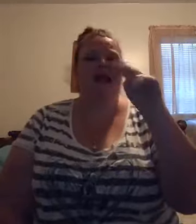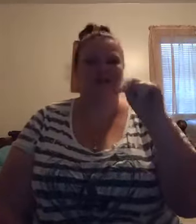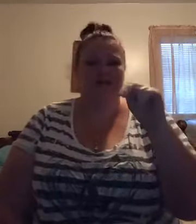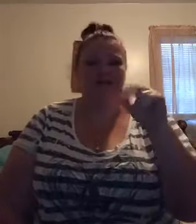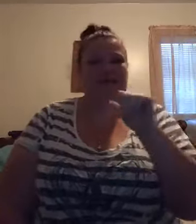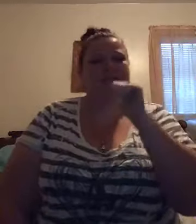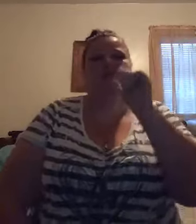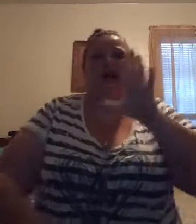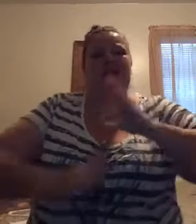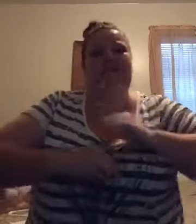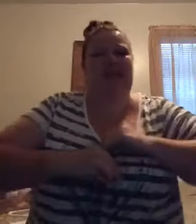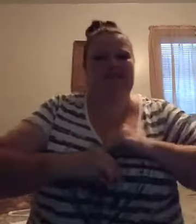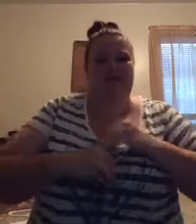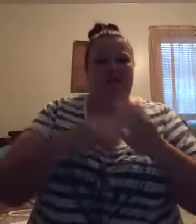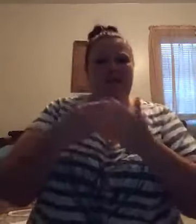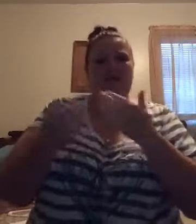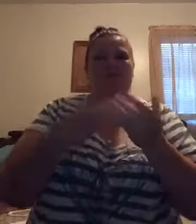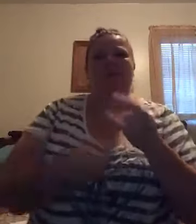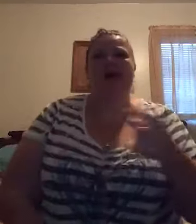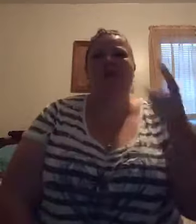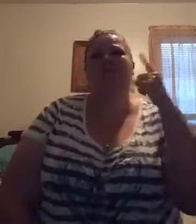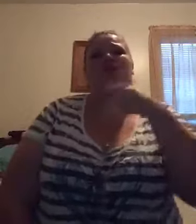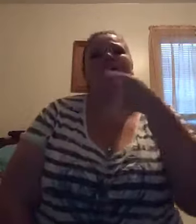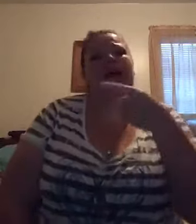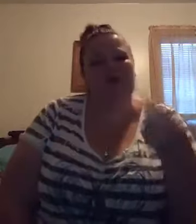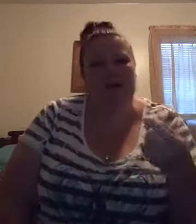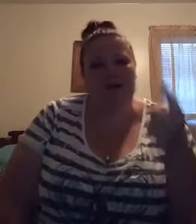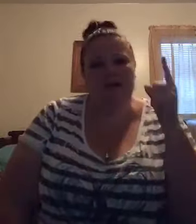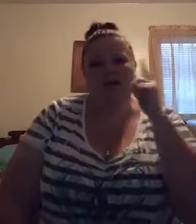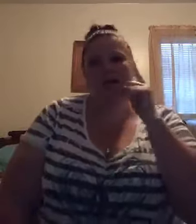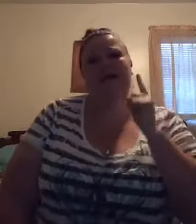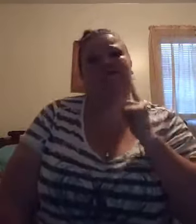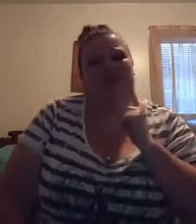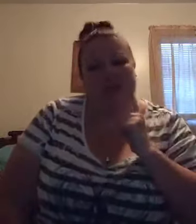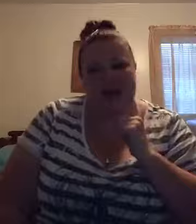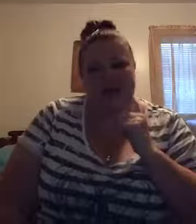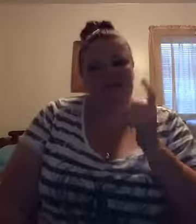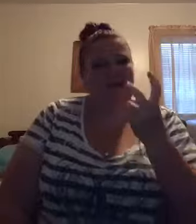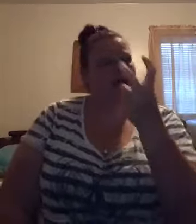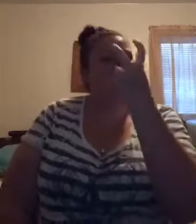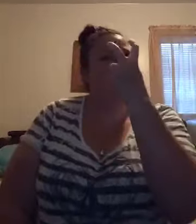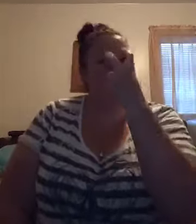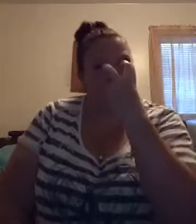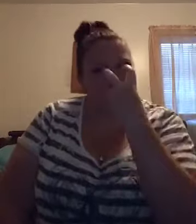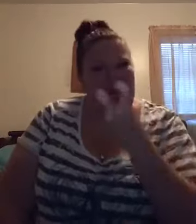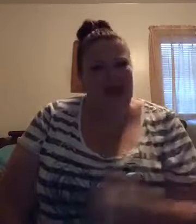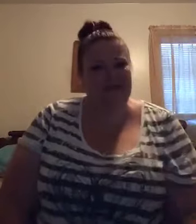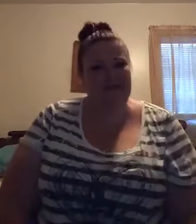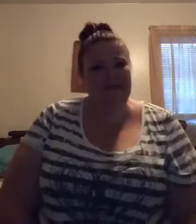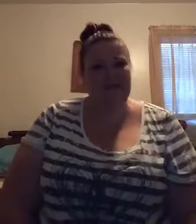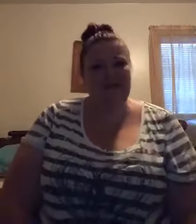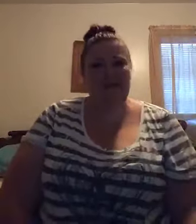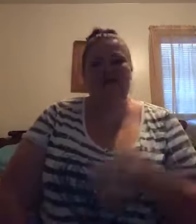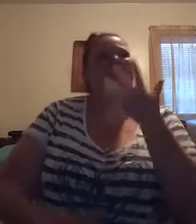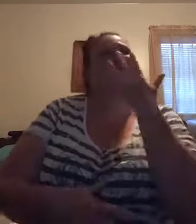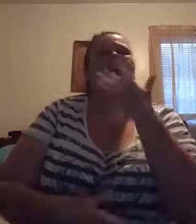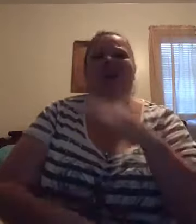Discrimination is not accepted, no matter if you're hearing, if you're deaf, if you're blind, the color of